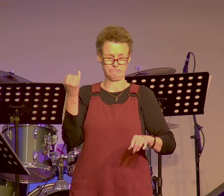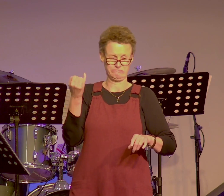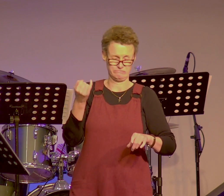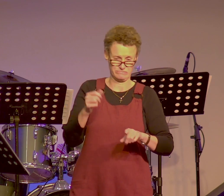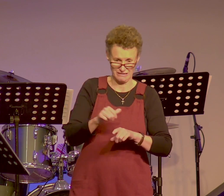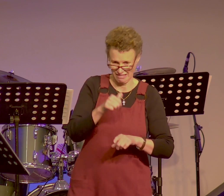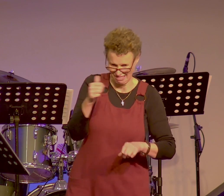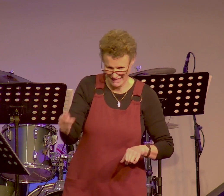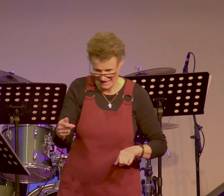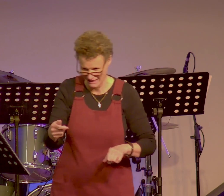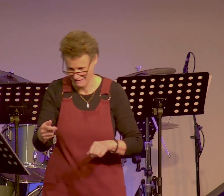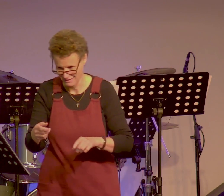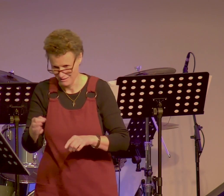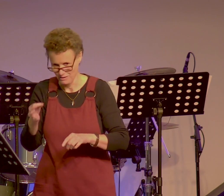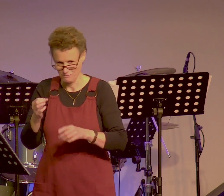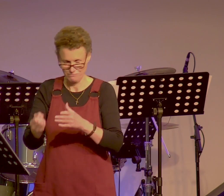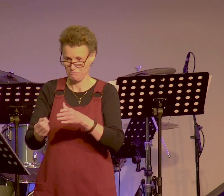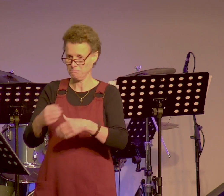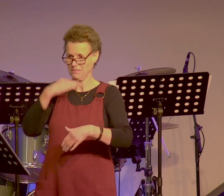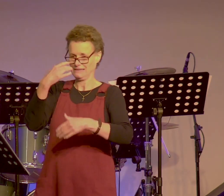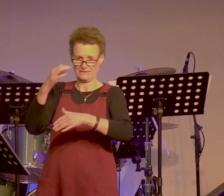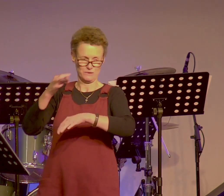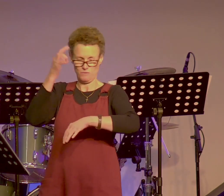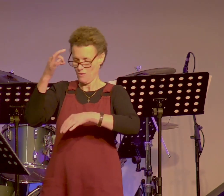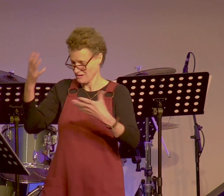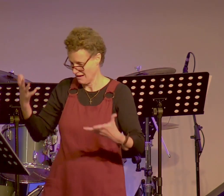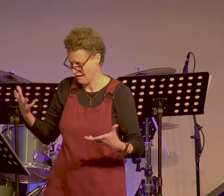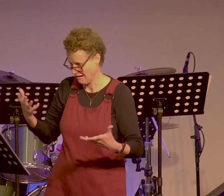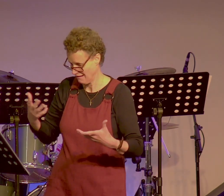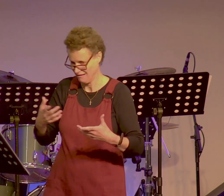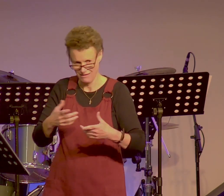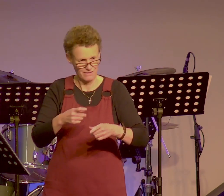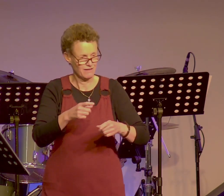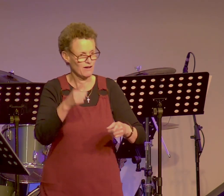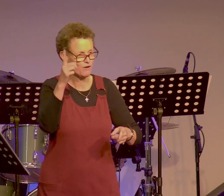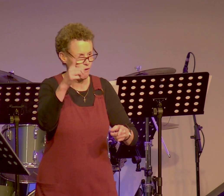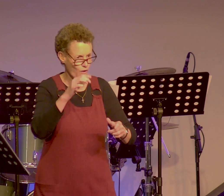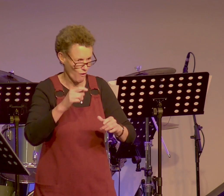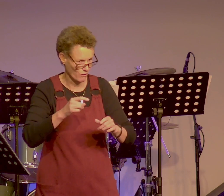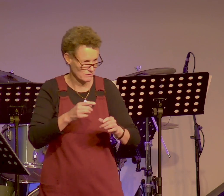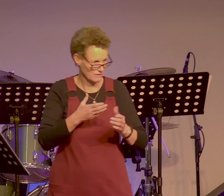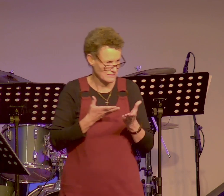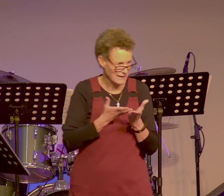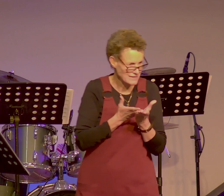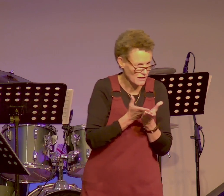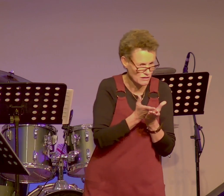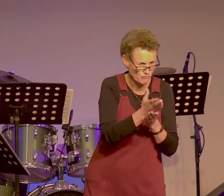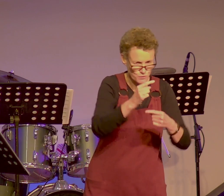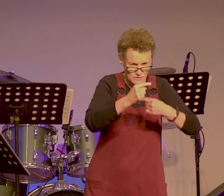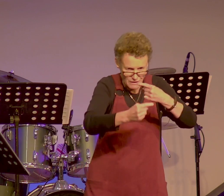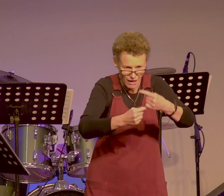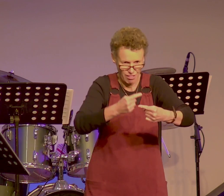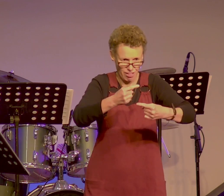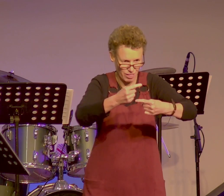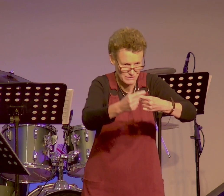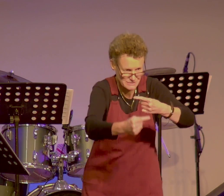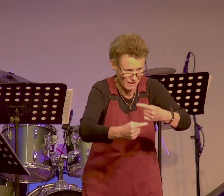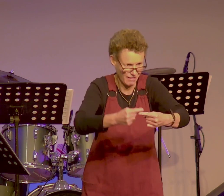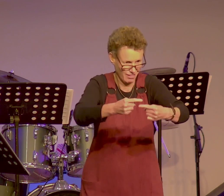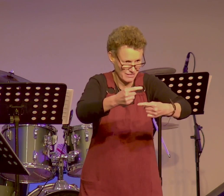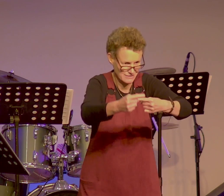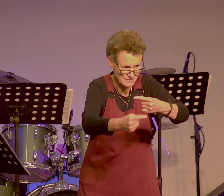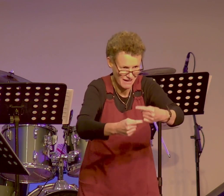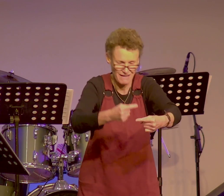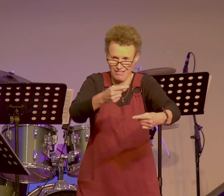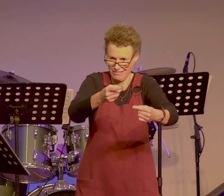it was like, ugh. And then they've gone to somewhere where there's plenty of water. God's guiding